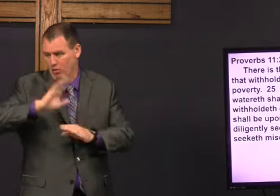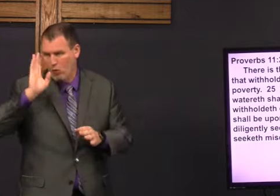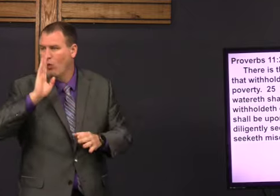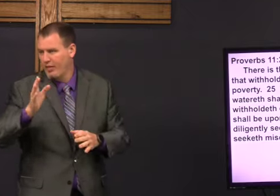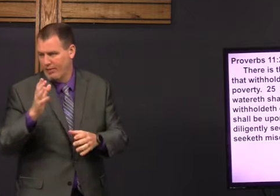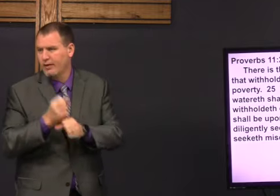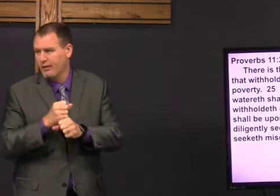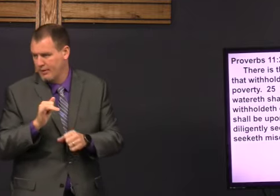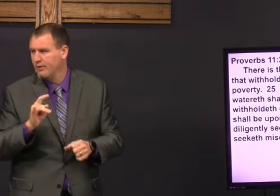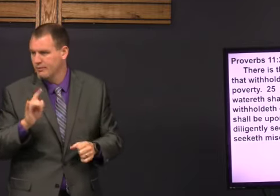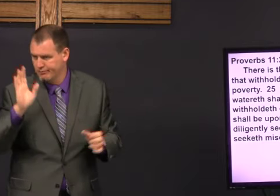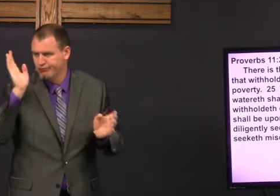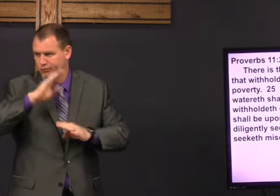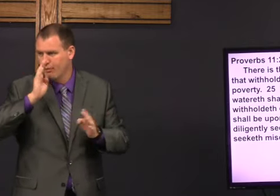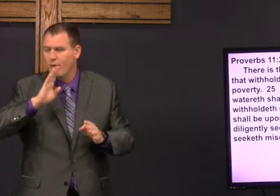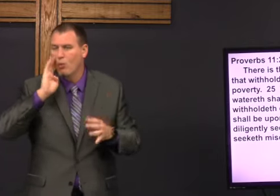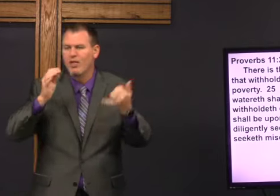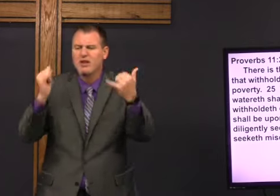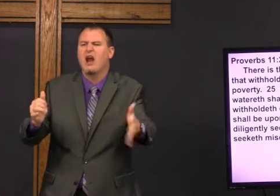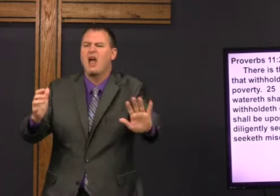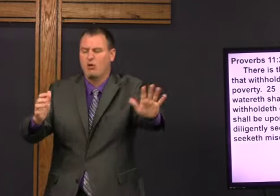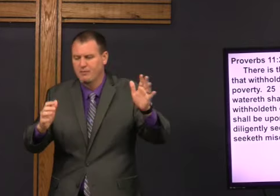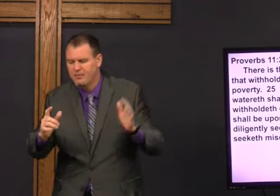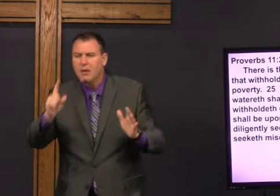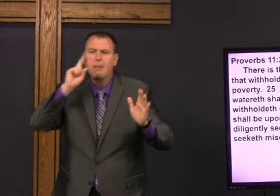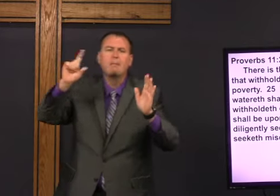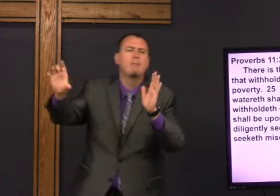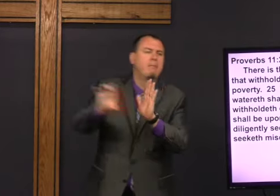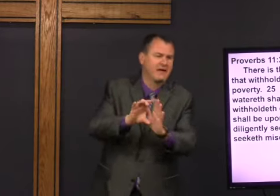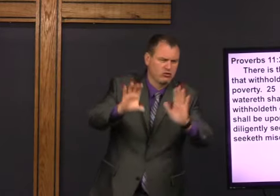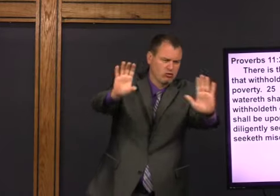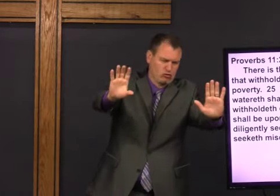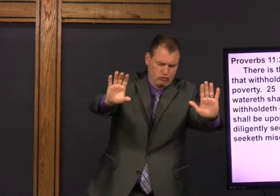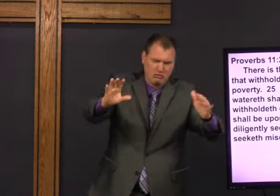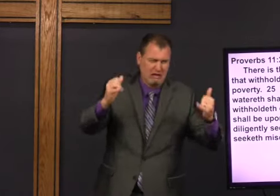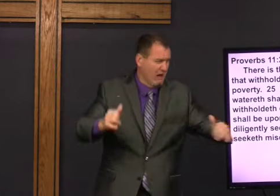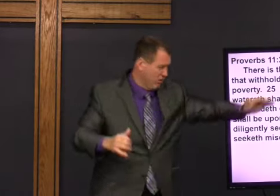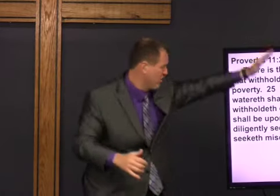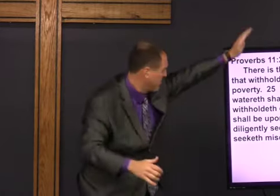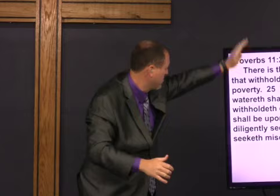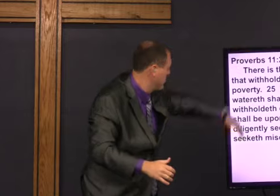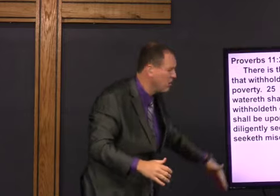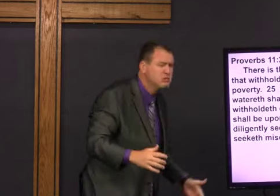You'll get punishment. You'll get trouble for it. So that's the picture.